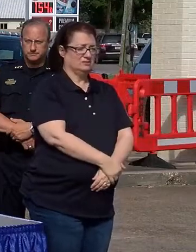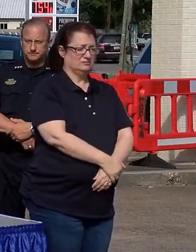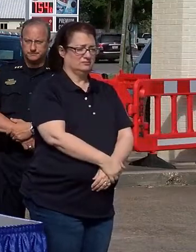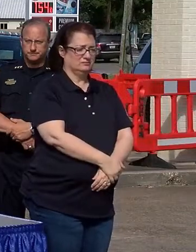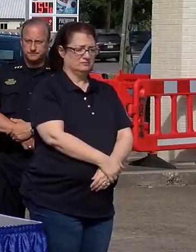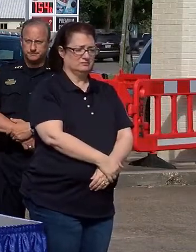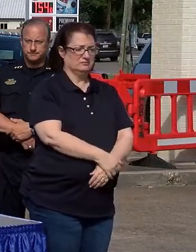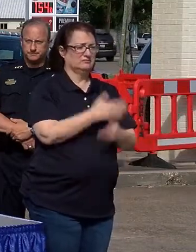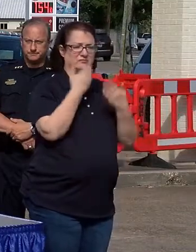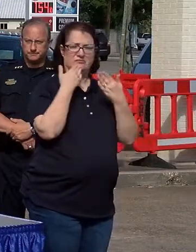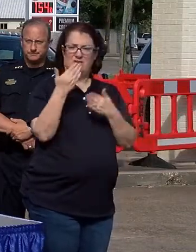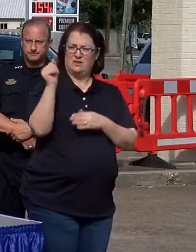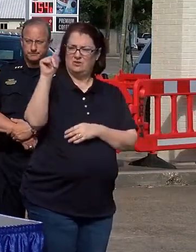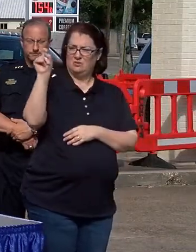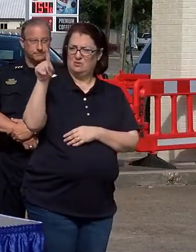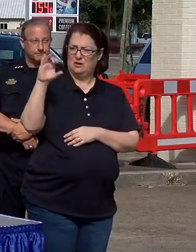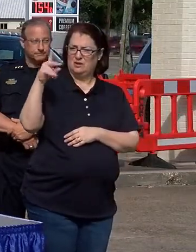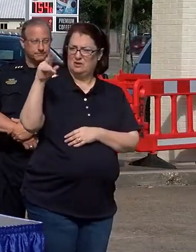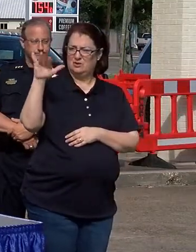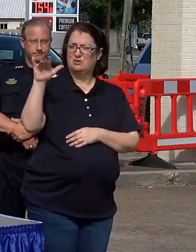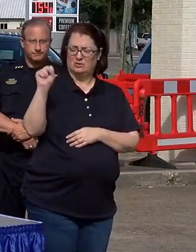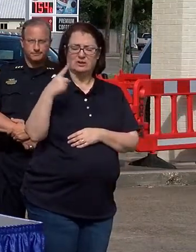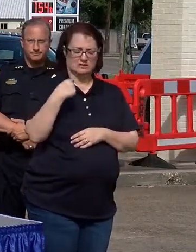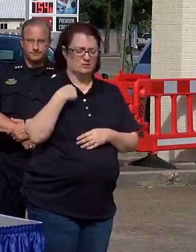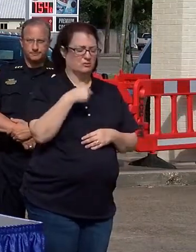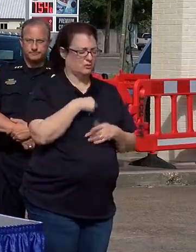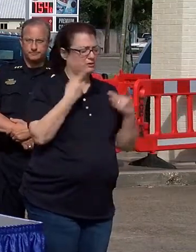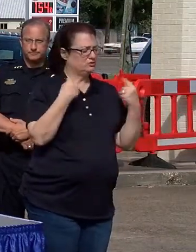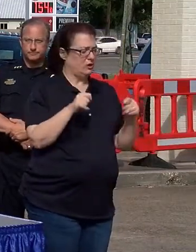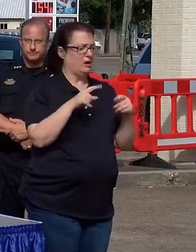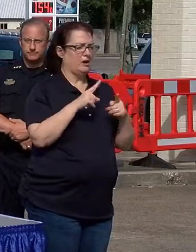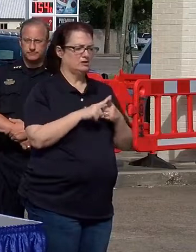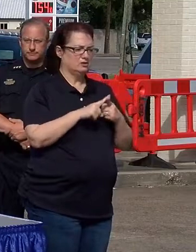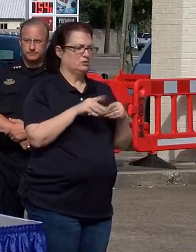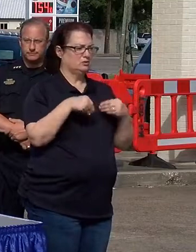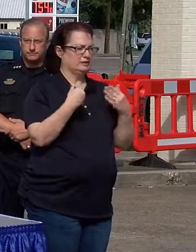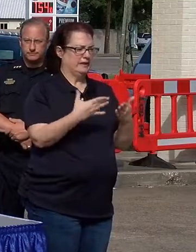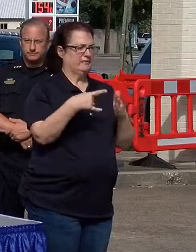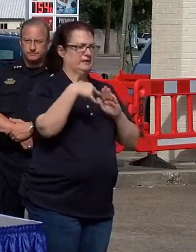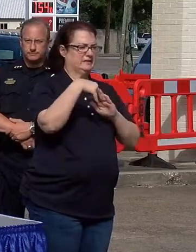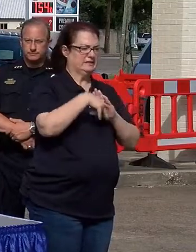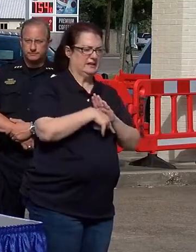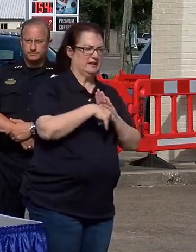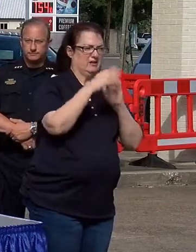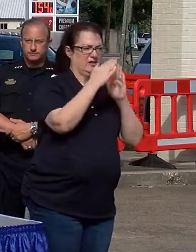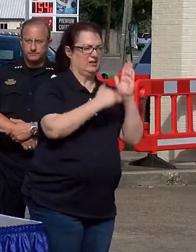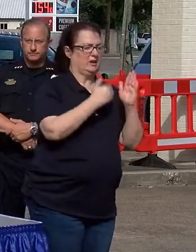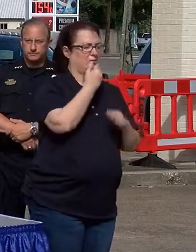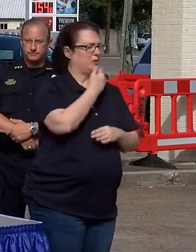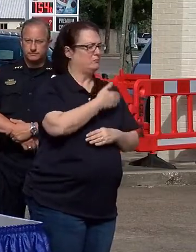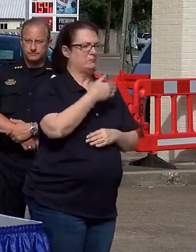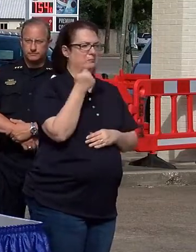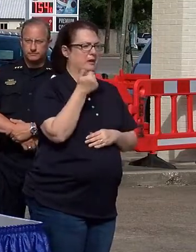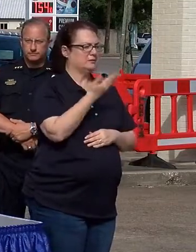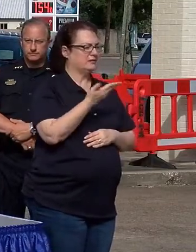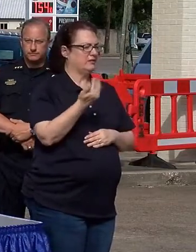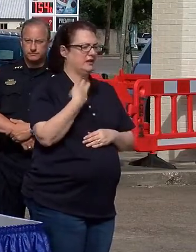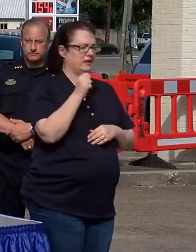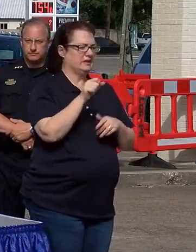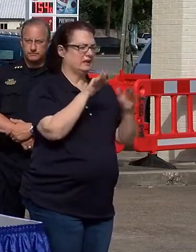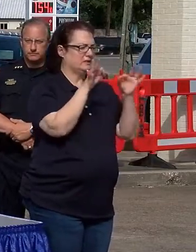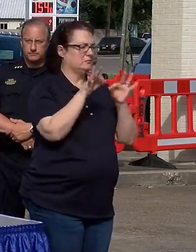Good question, Chris. We try to get as much of an exhaustive list as we possibly can. The best guidance I can give to our people with this Safe